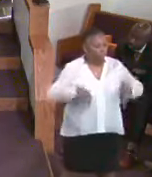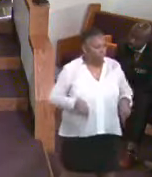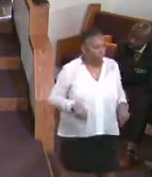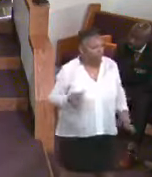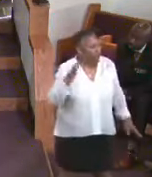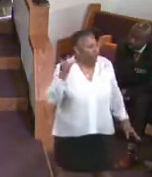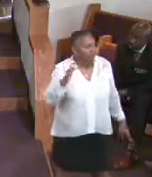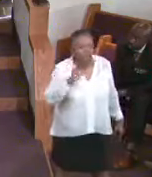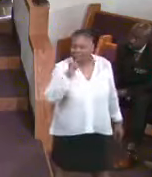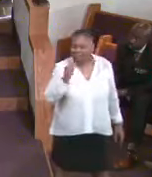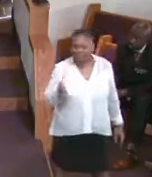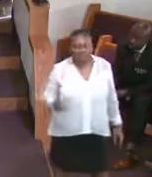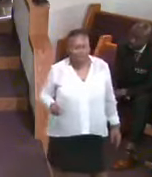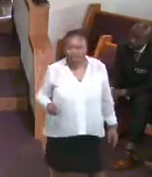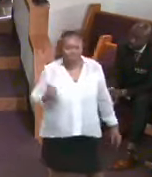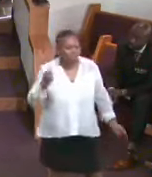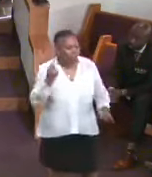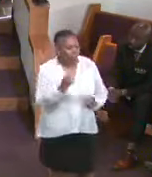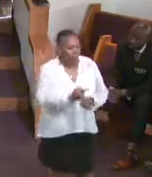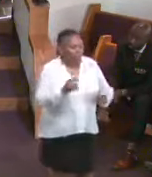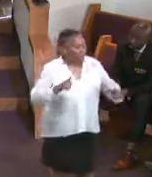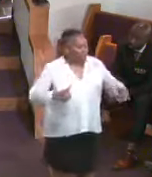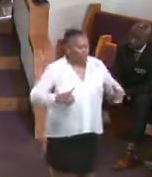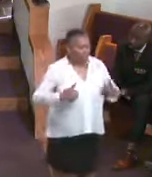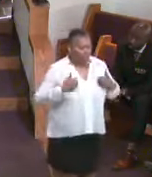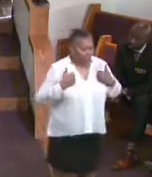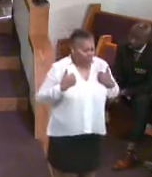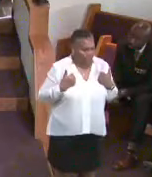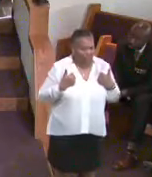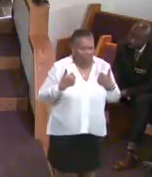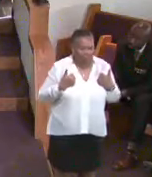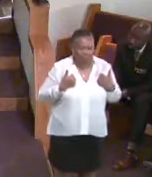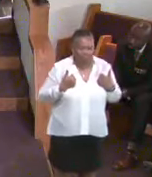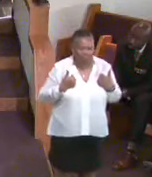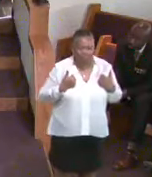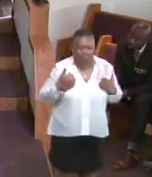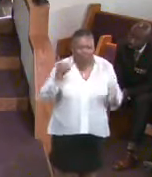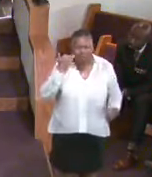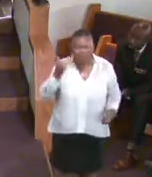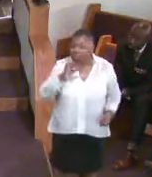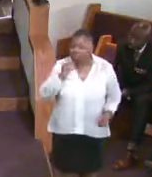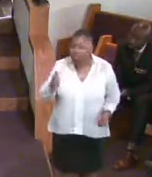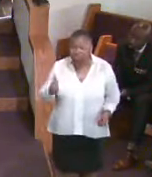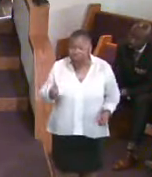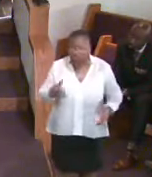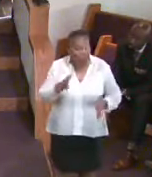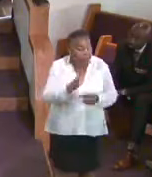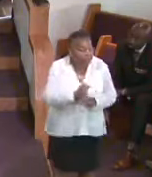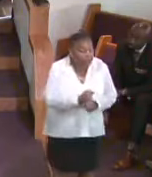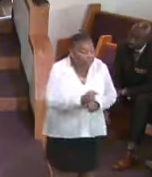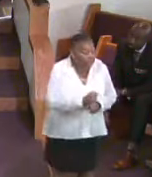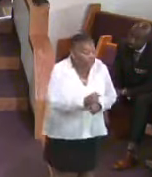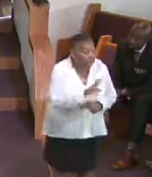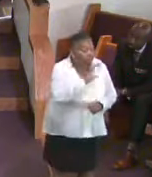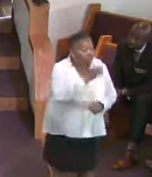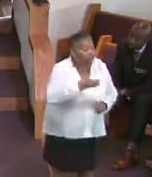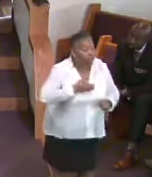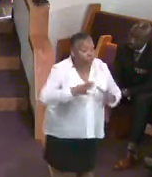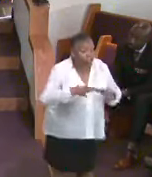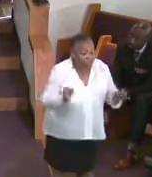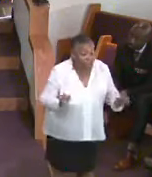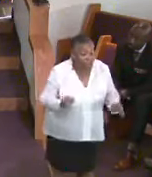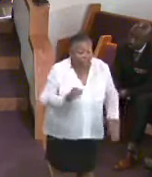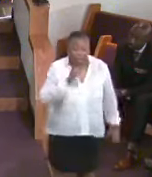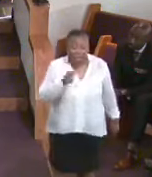most accurate and correct information for you. So if you didn't receive a Christmas card, it's not that the pastor was playing Grinch on